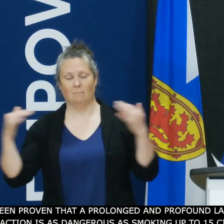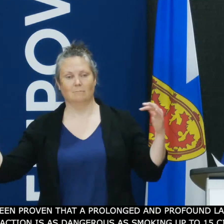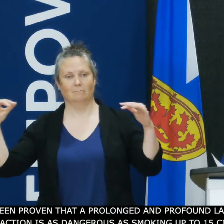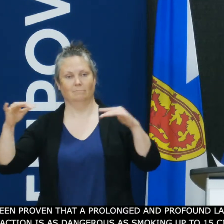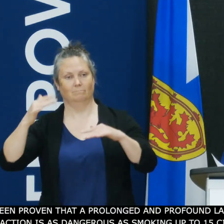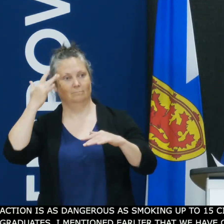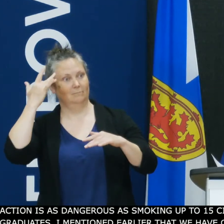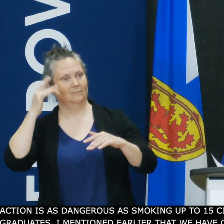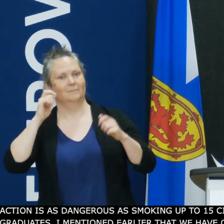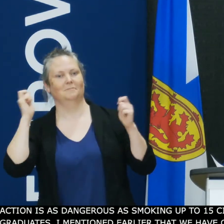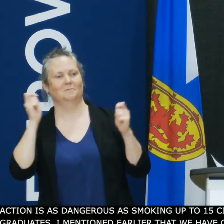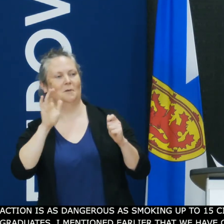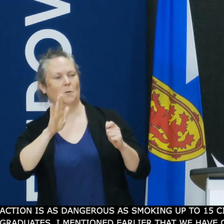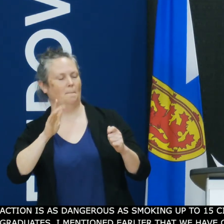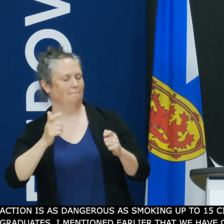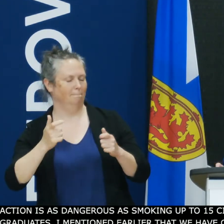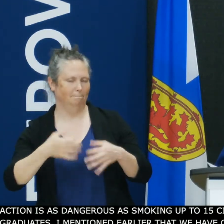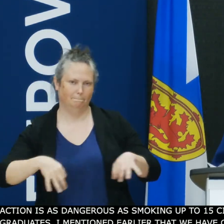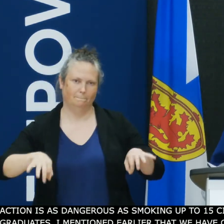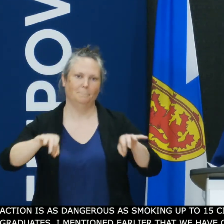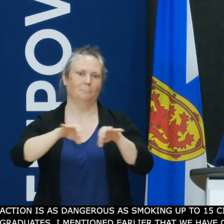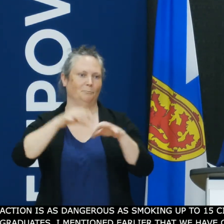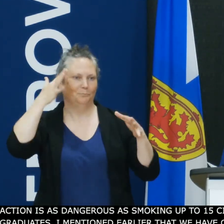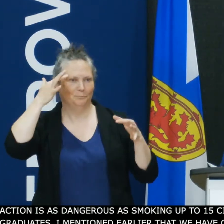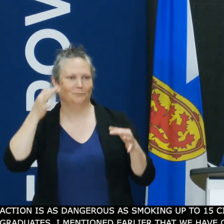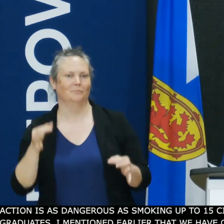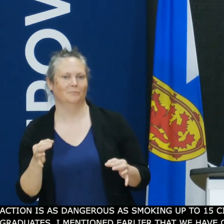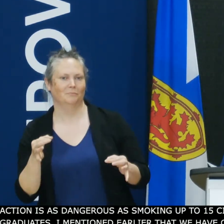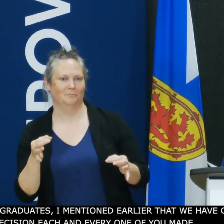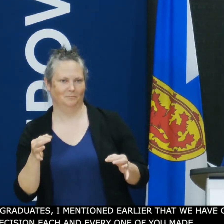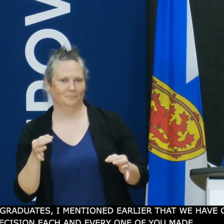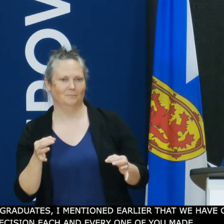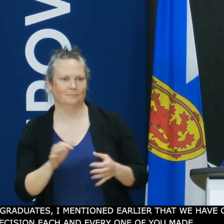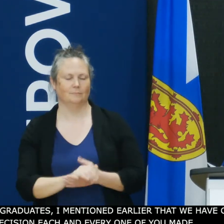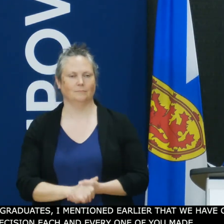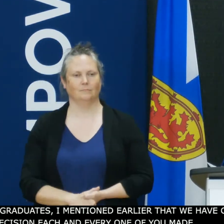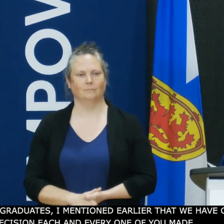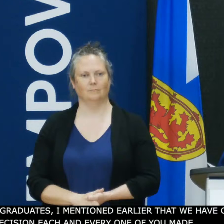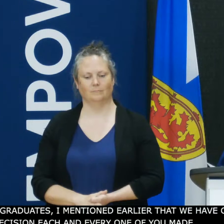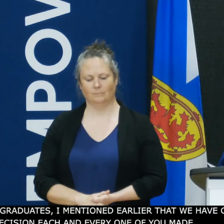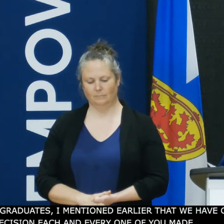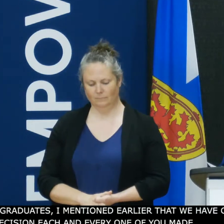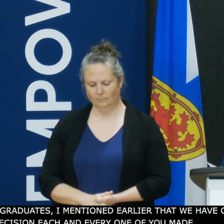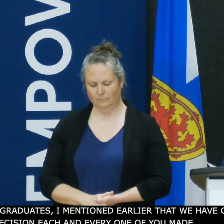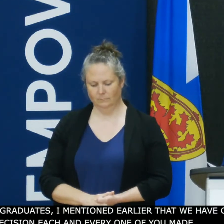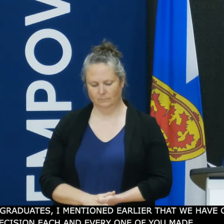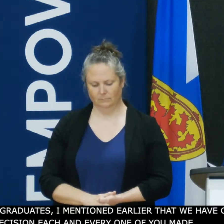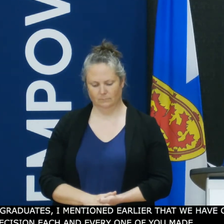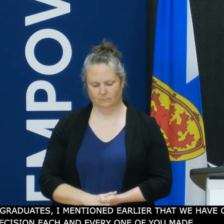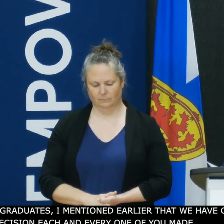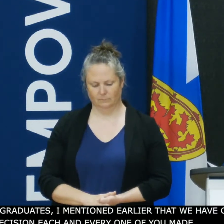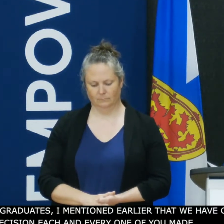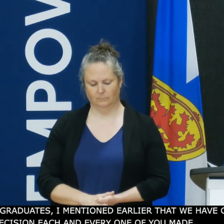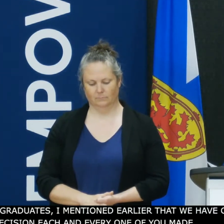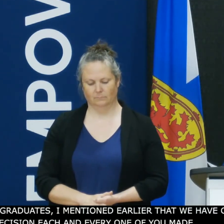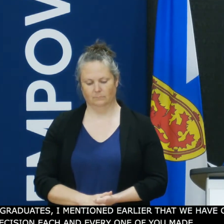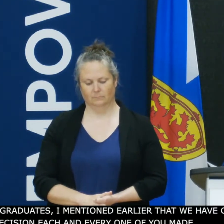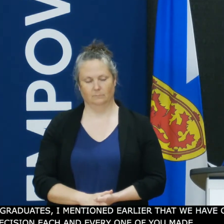made. But to also get here this afternoon, you had to make a number of small,